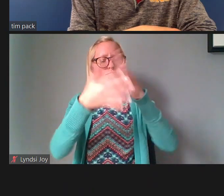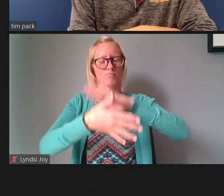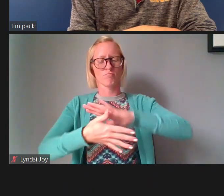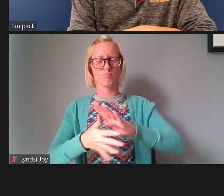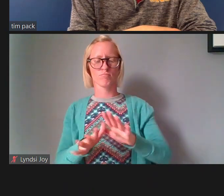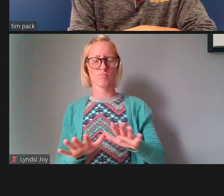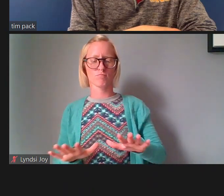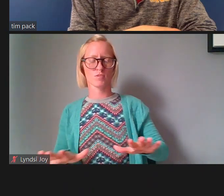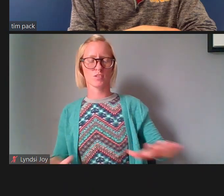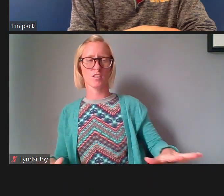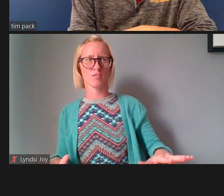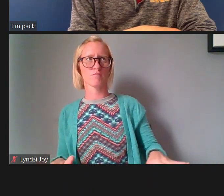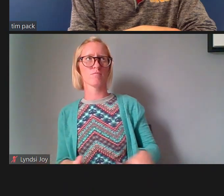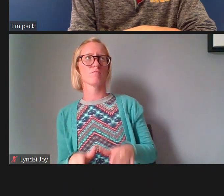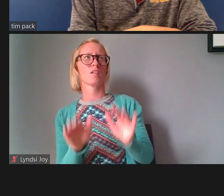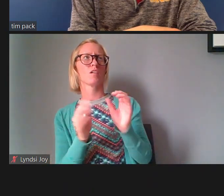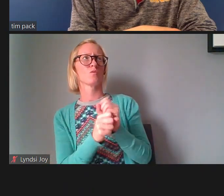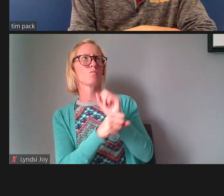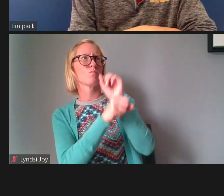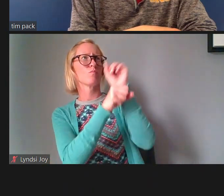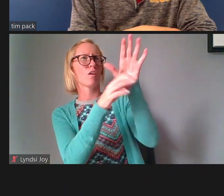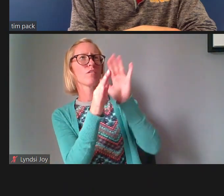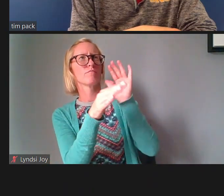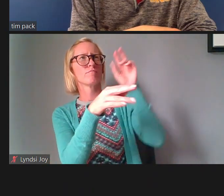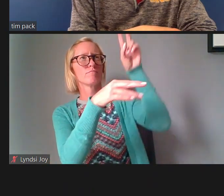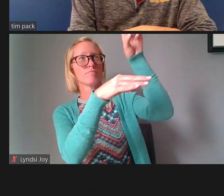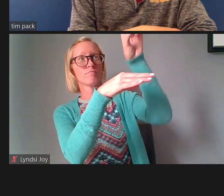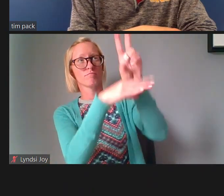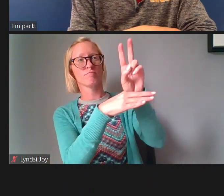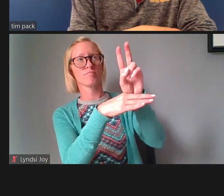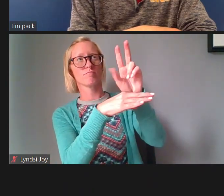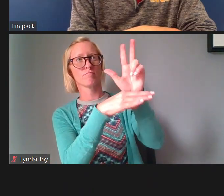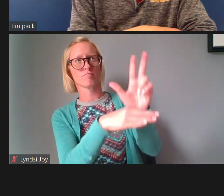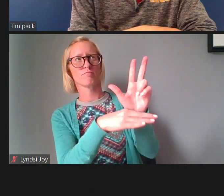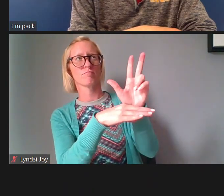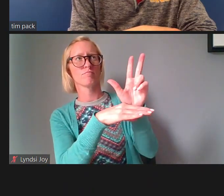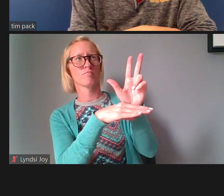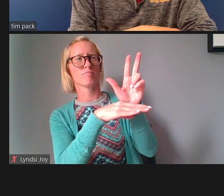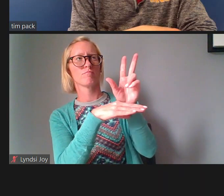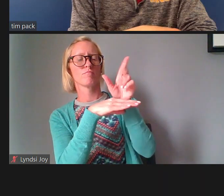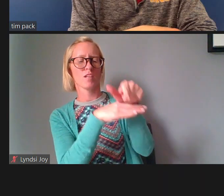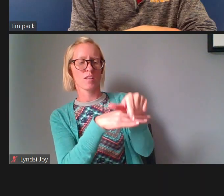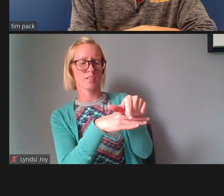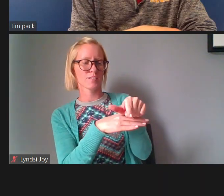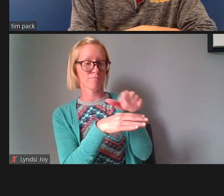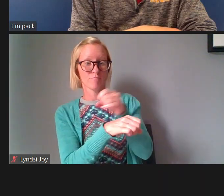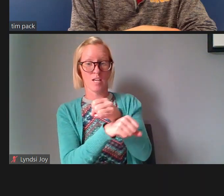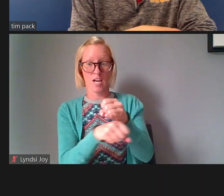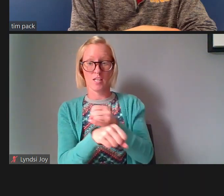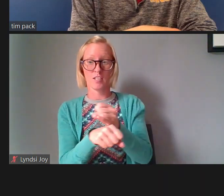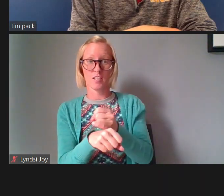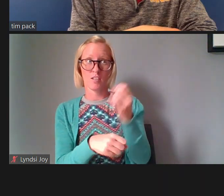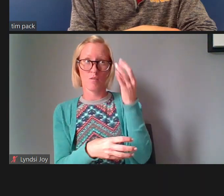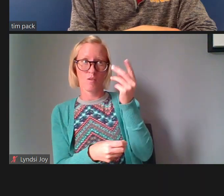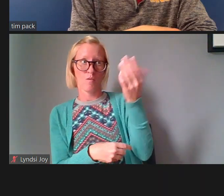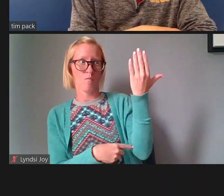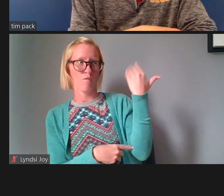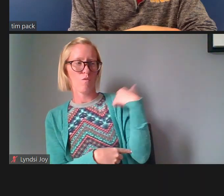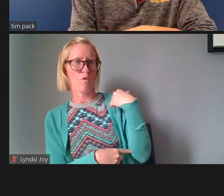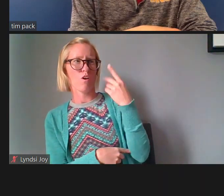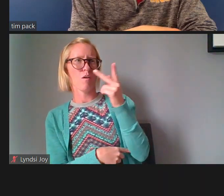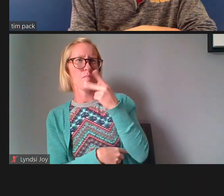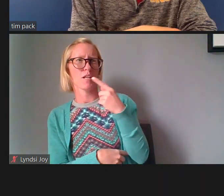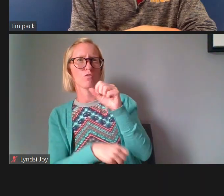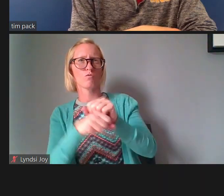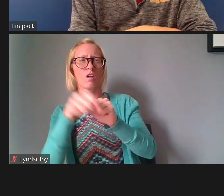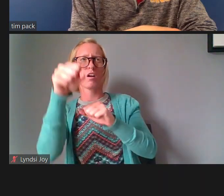the square top of the mountain, and soon they were standing on it. They had guessed before that this was an island, clambering among the pink rocks,